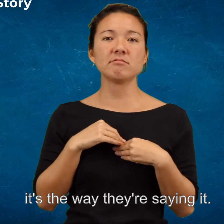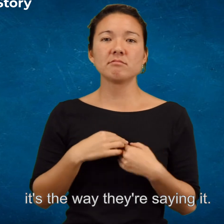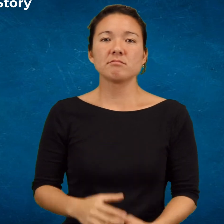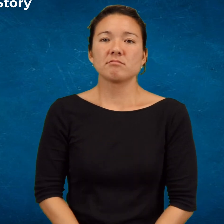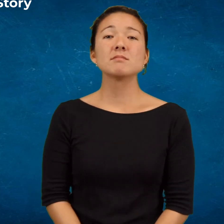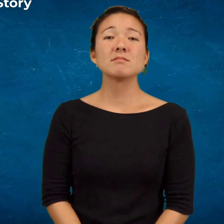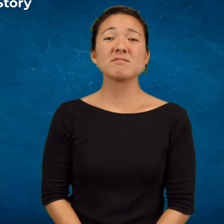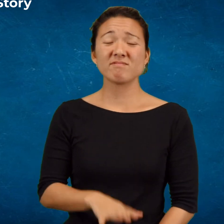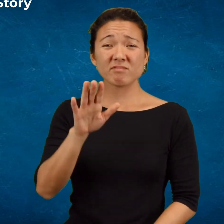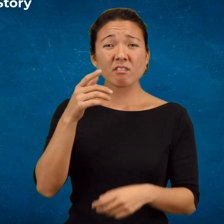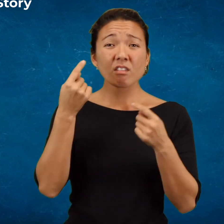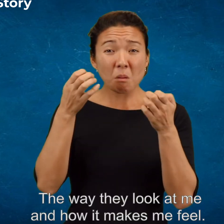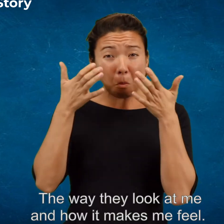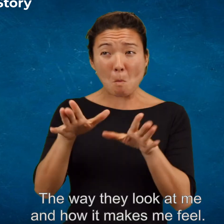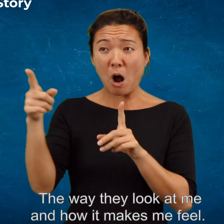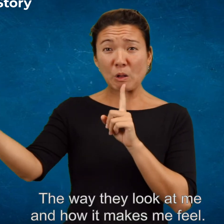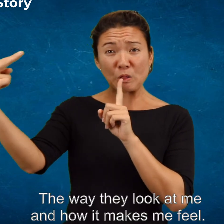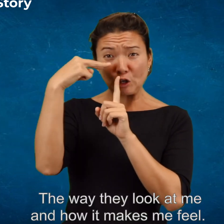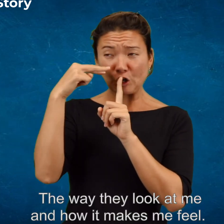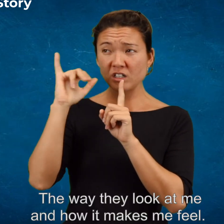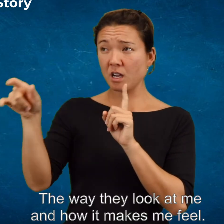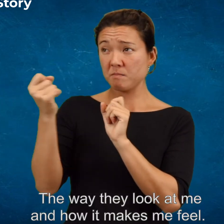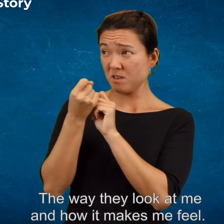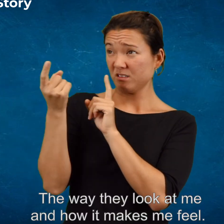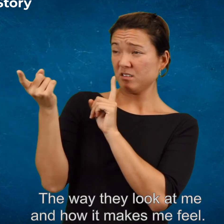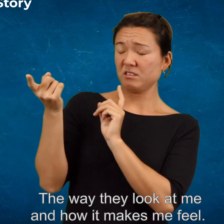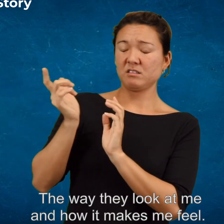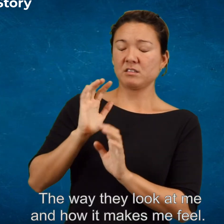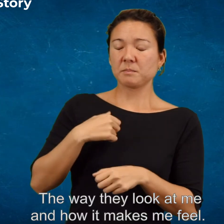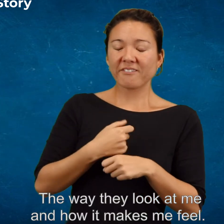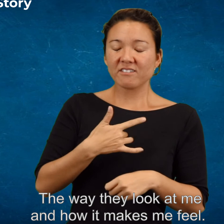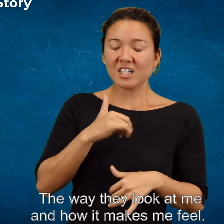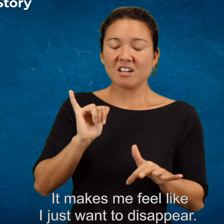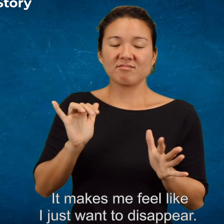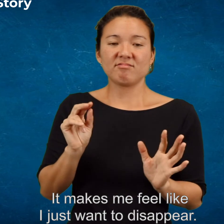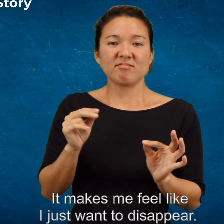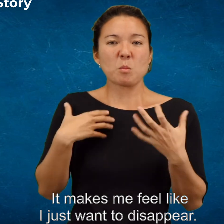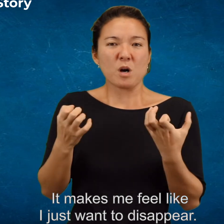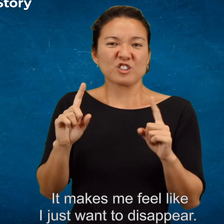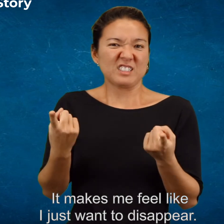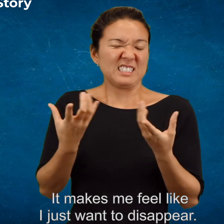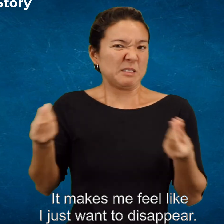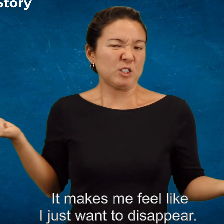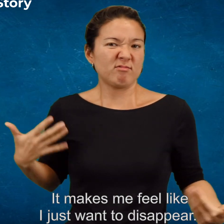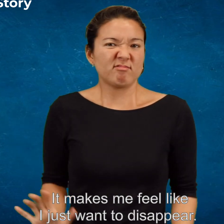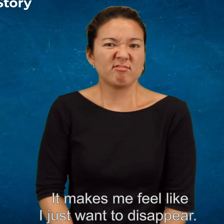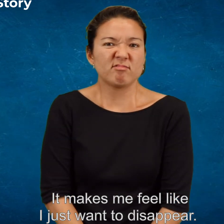saying it. The way they look at me and how it makes me feel. It makes me feel like, I just want to disappear.